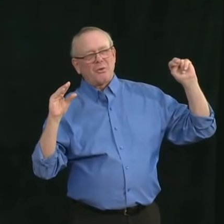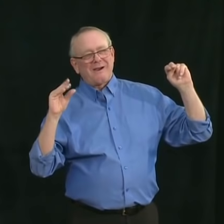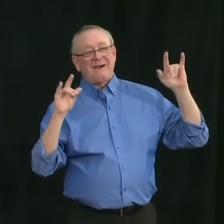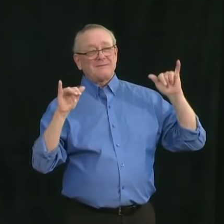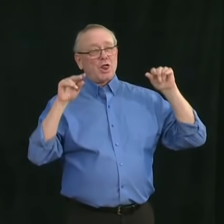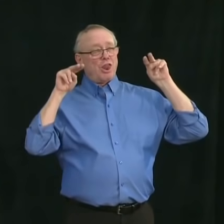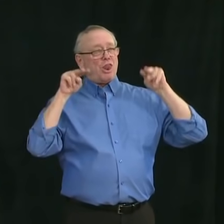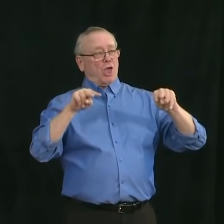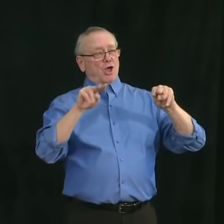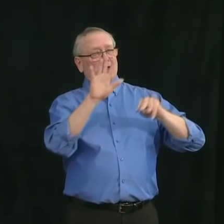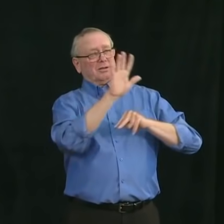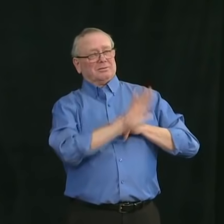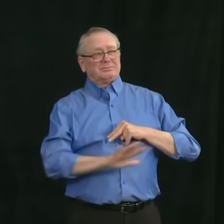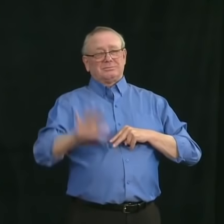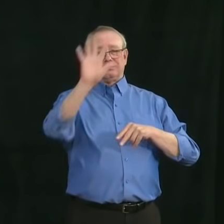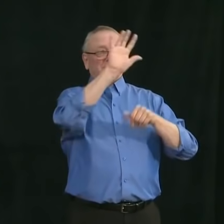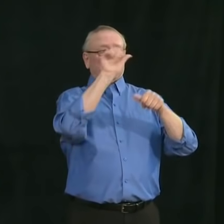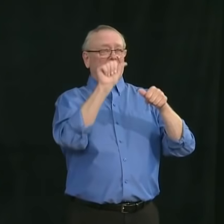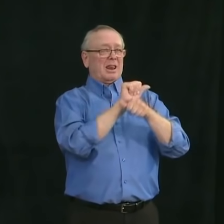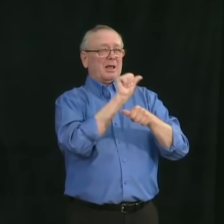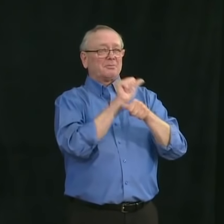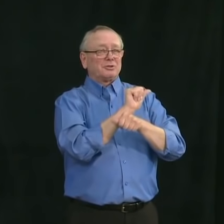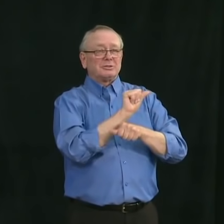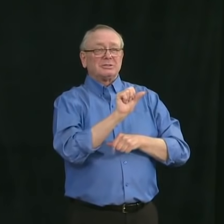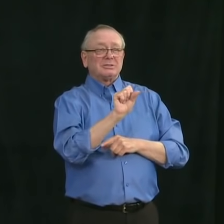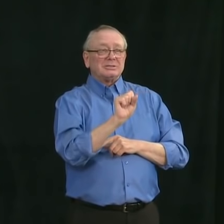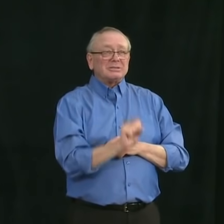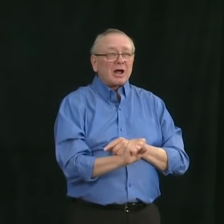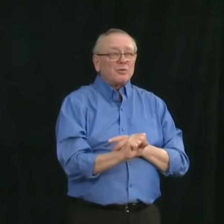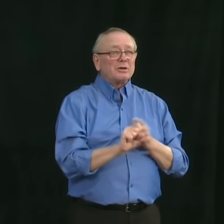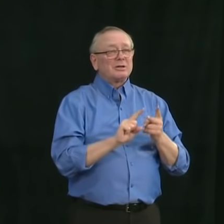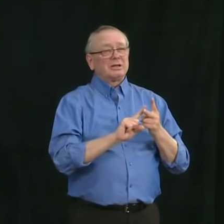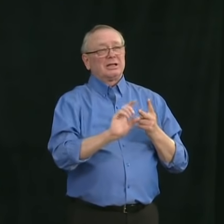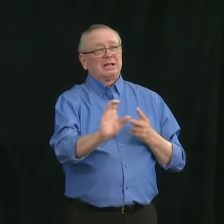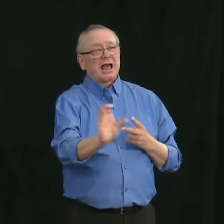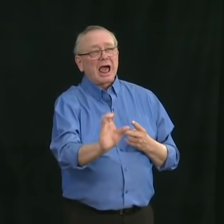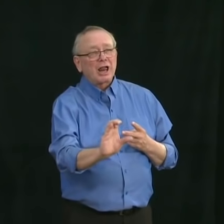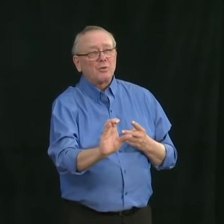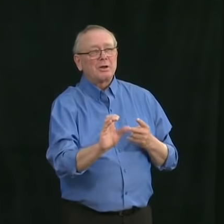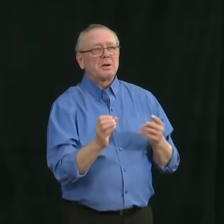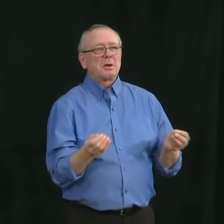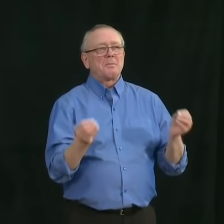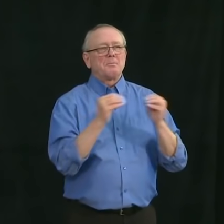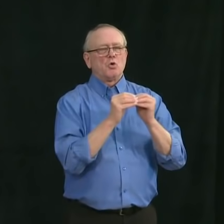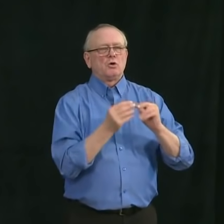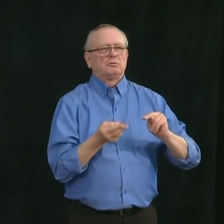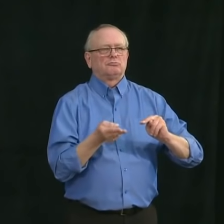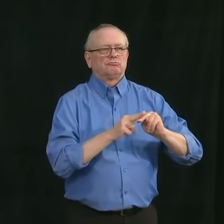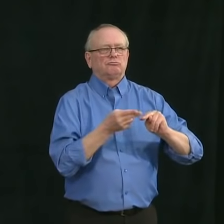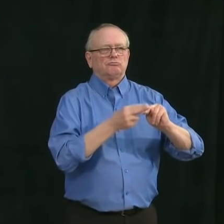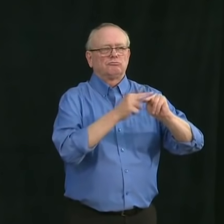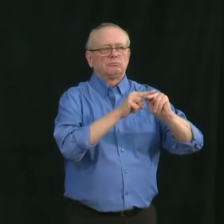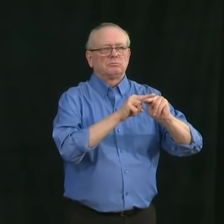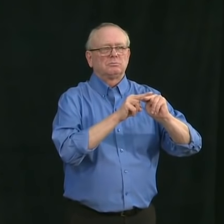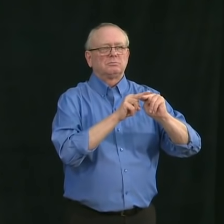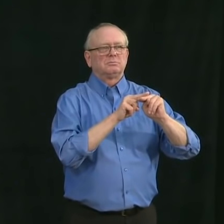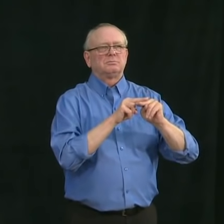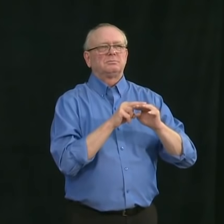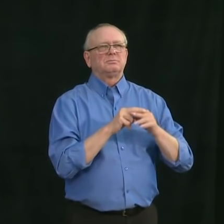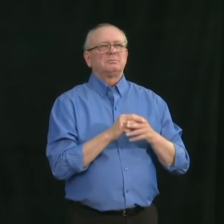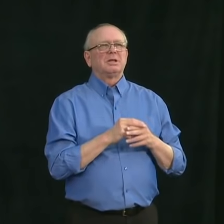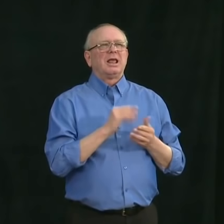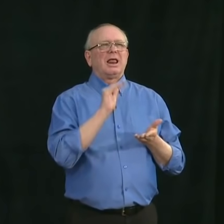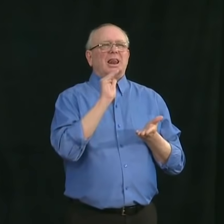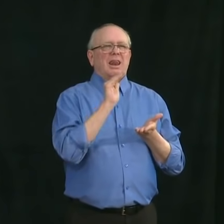new cases, which would be South Zone and Calgary Zone recently, as having a lower proportion of their cases recovered simply because